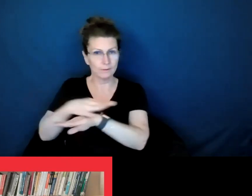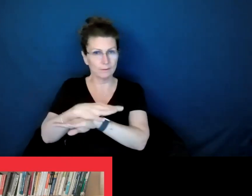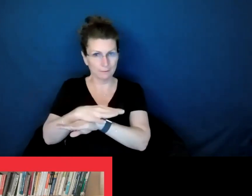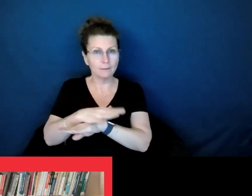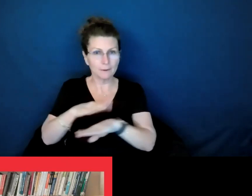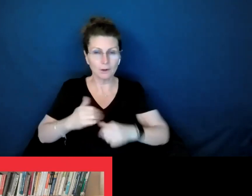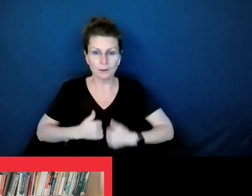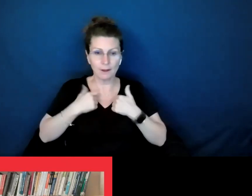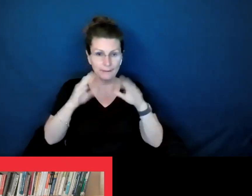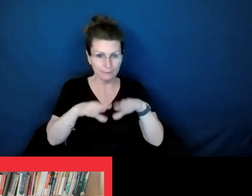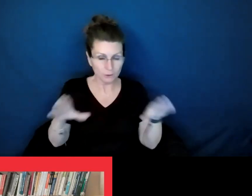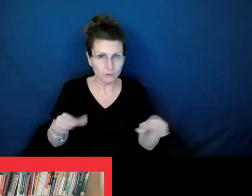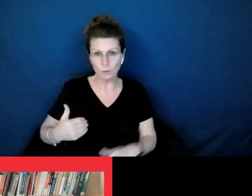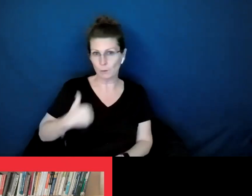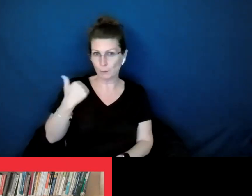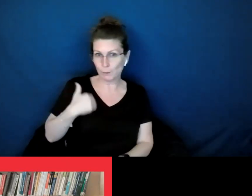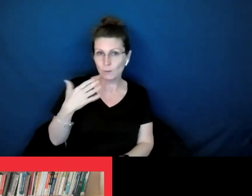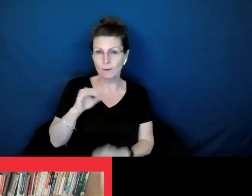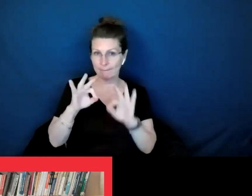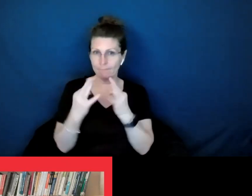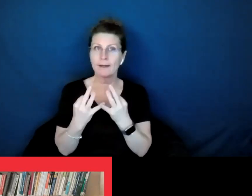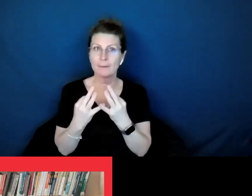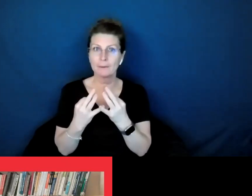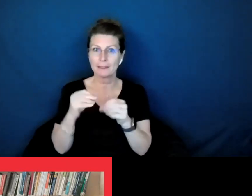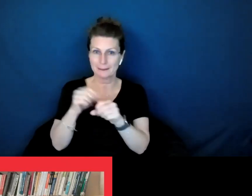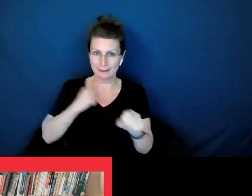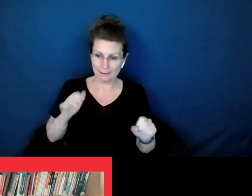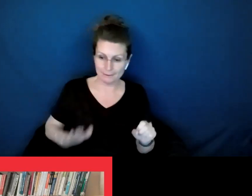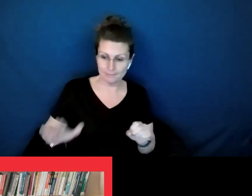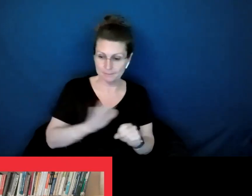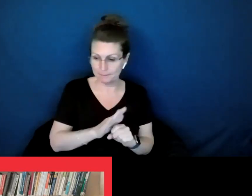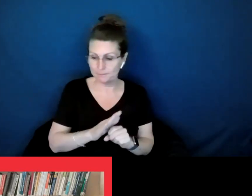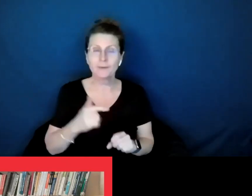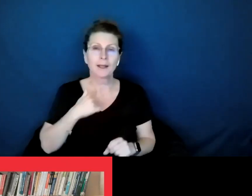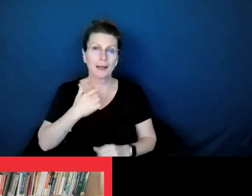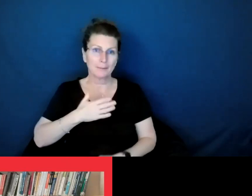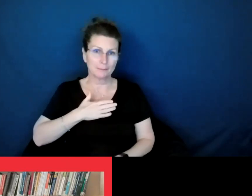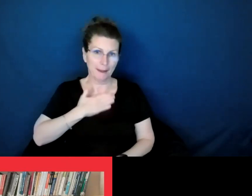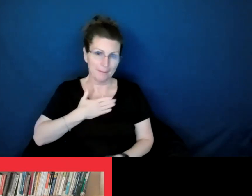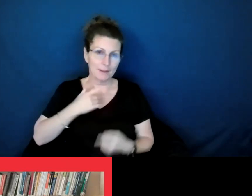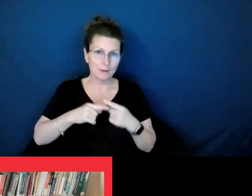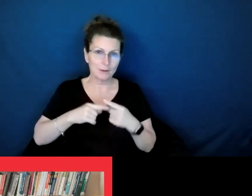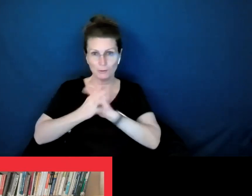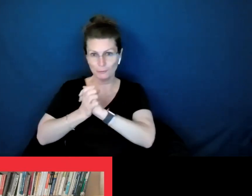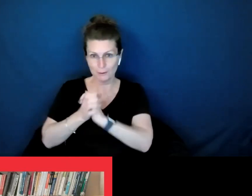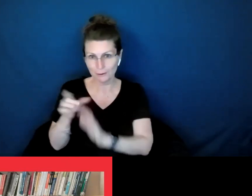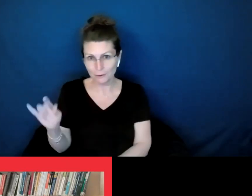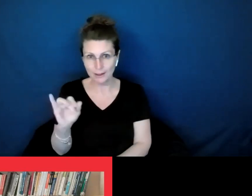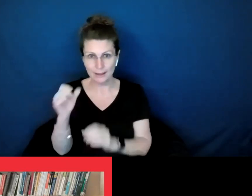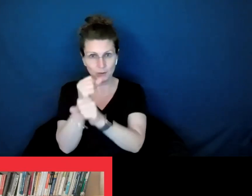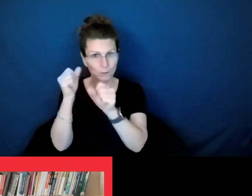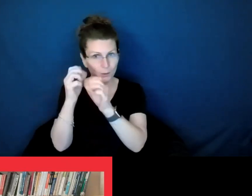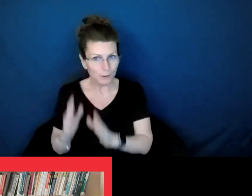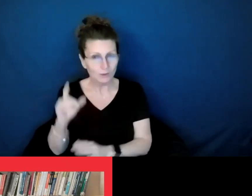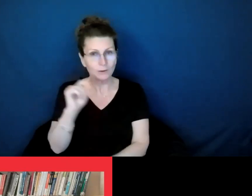of children, youth, and families across Canada. And I am pleased to congratulate her as the winner at the